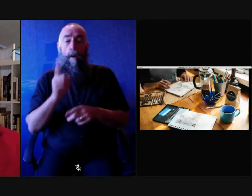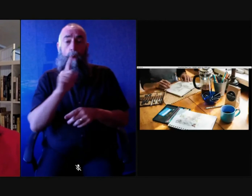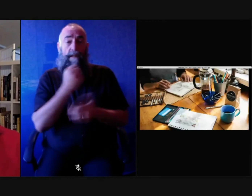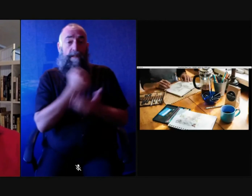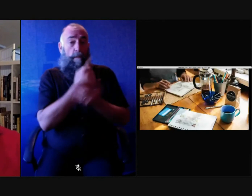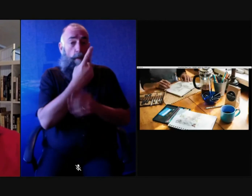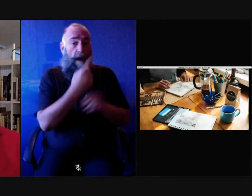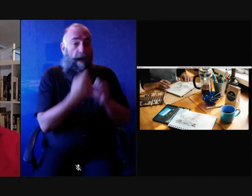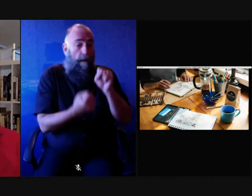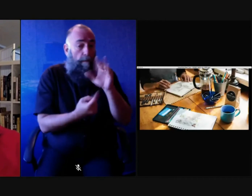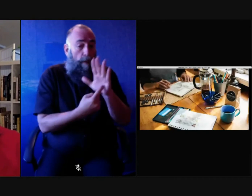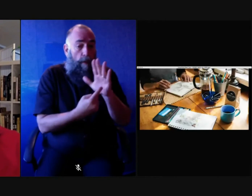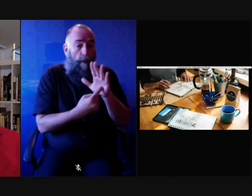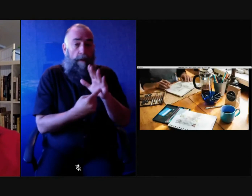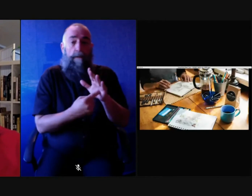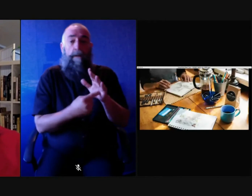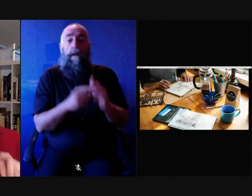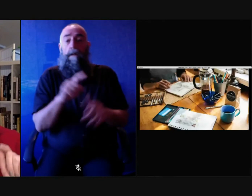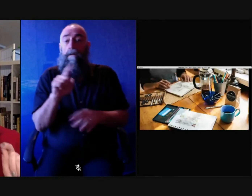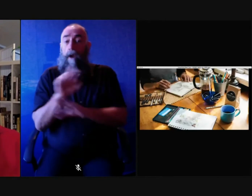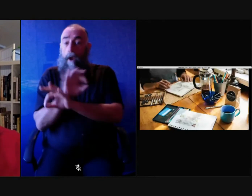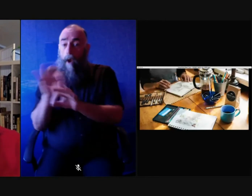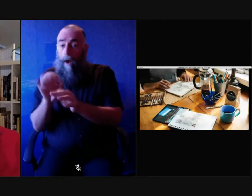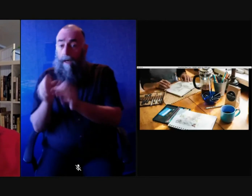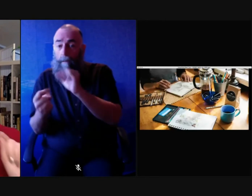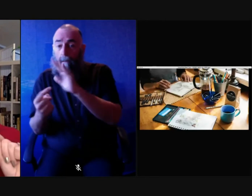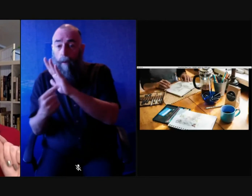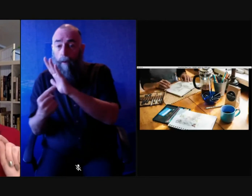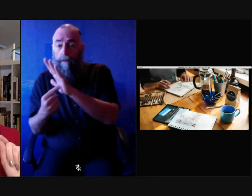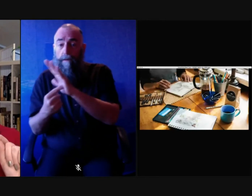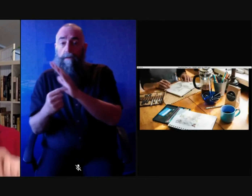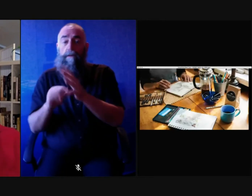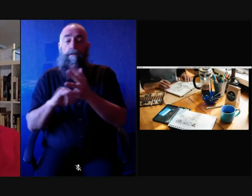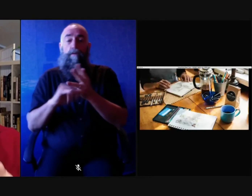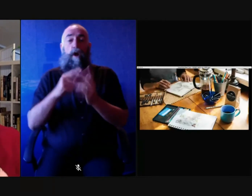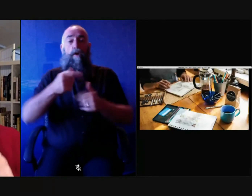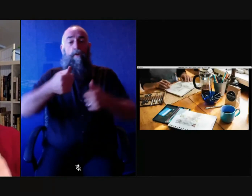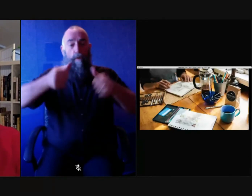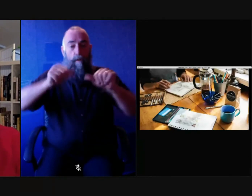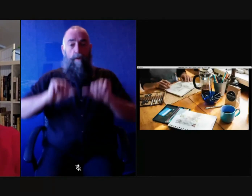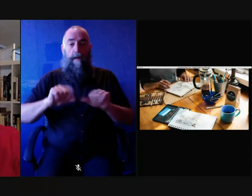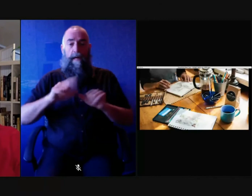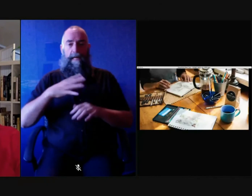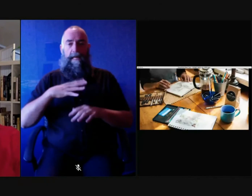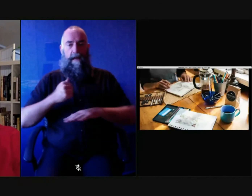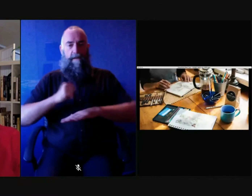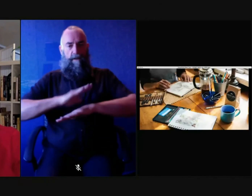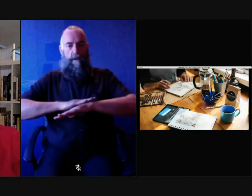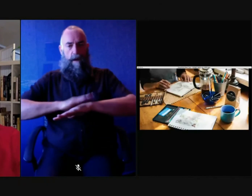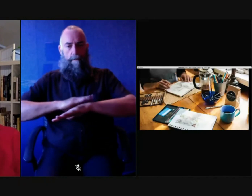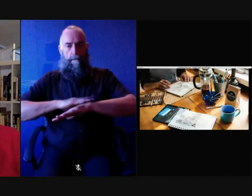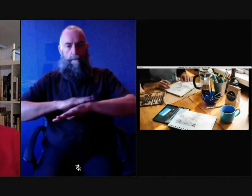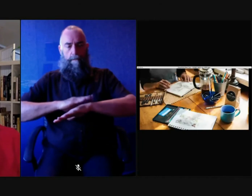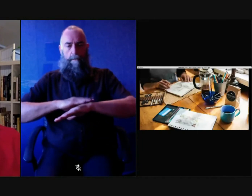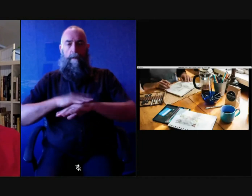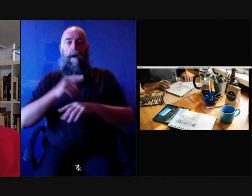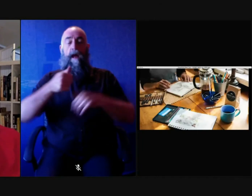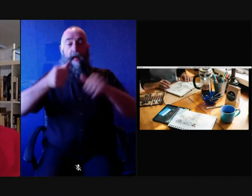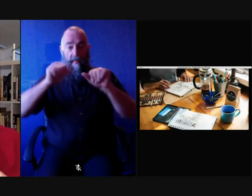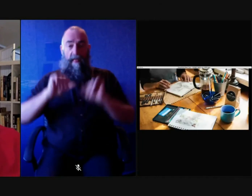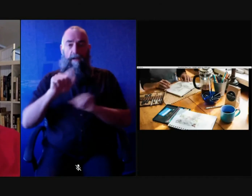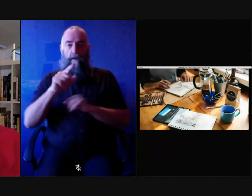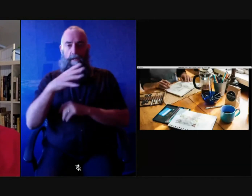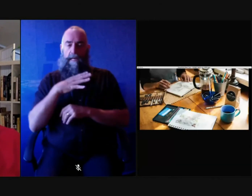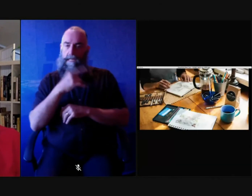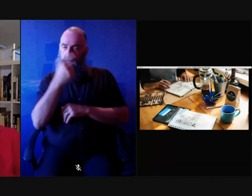different things that you need to make time for. And then placing the time necessary for those different